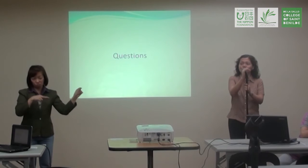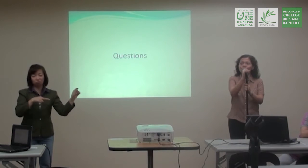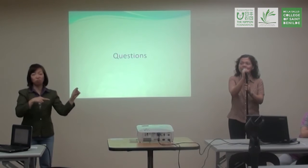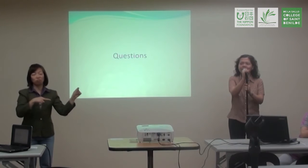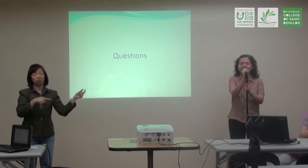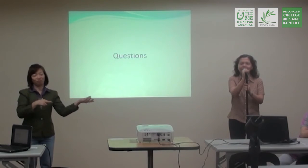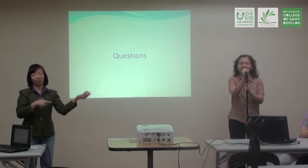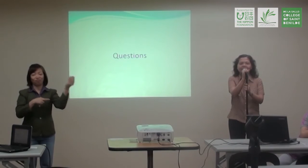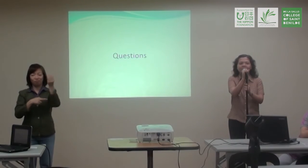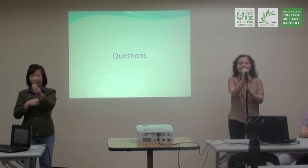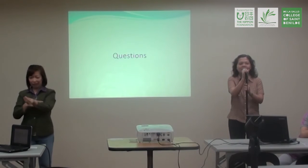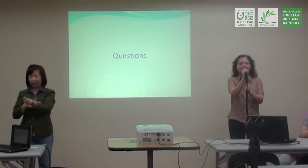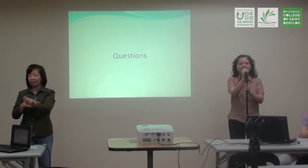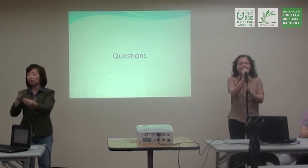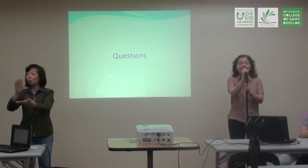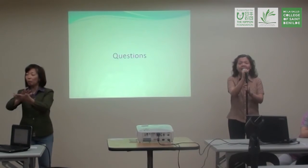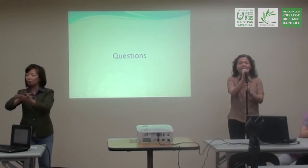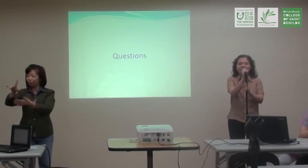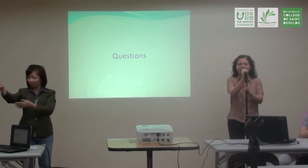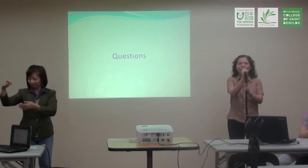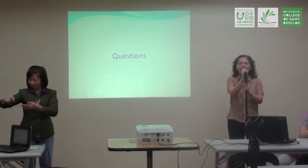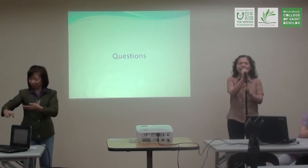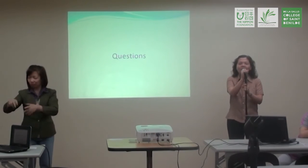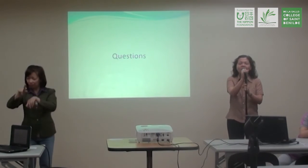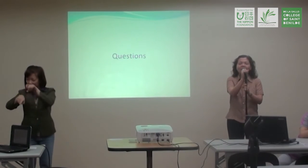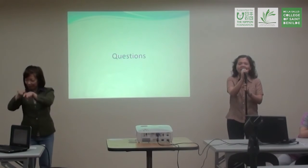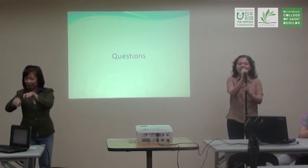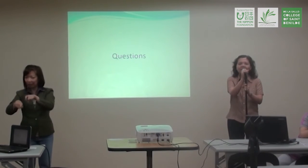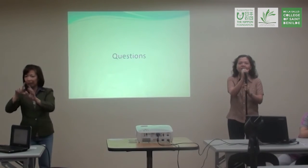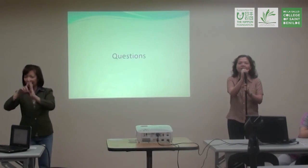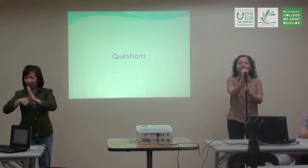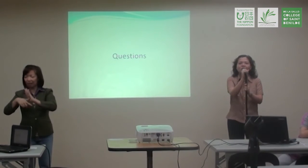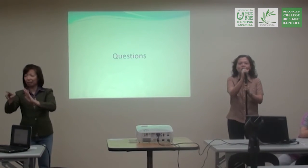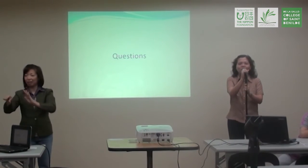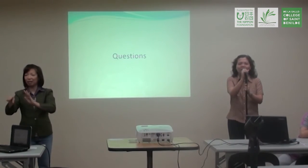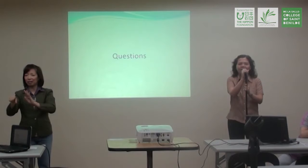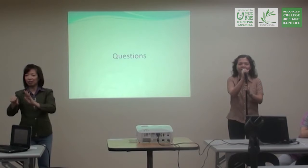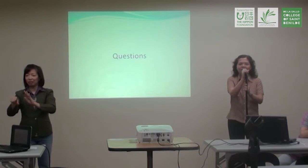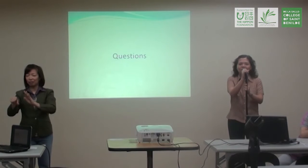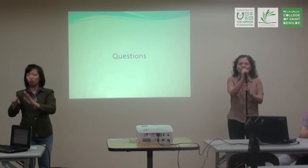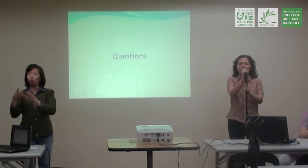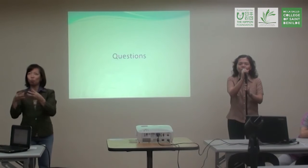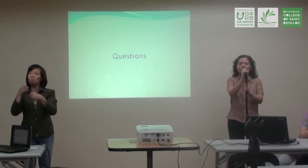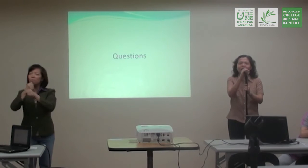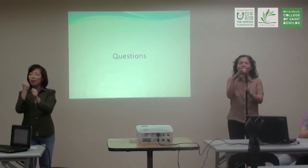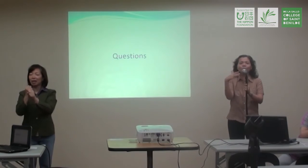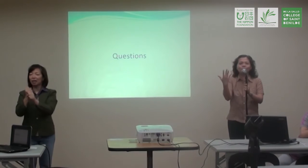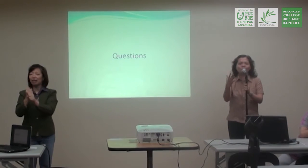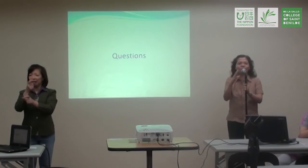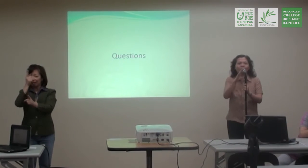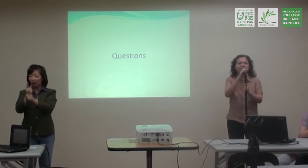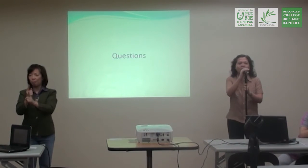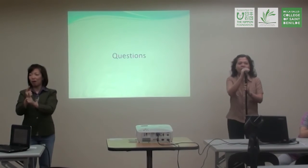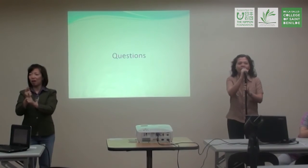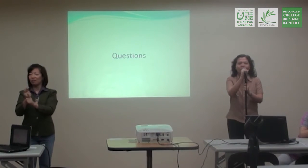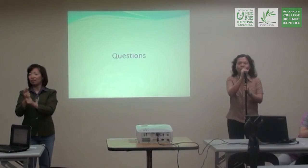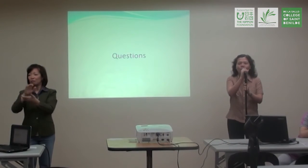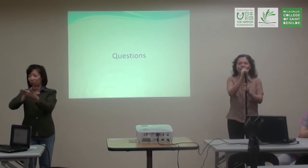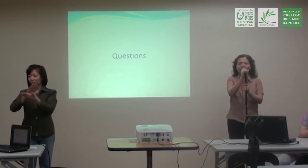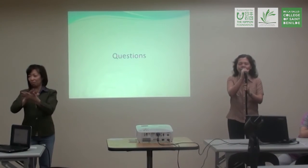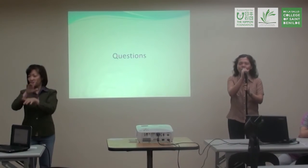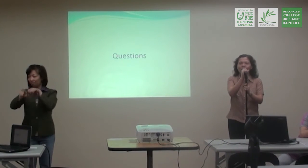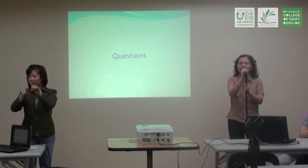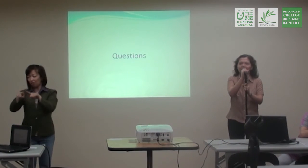to our students here in CSB, and he came up with a valid instrument to be used for our